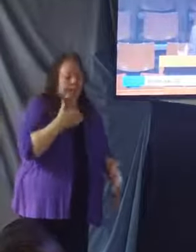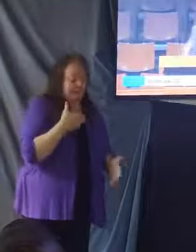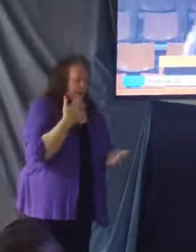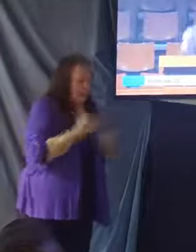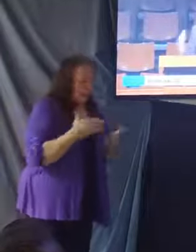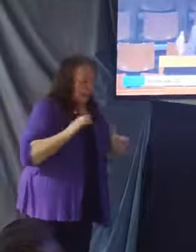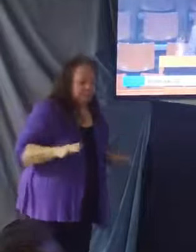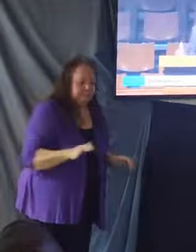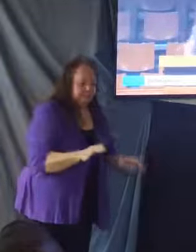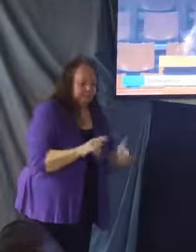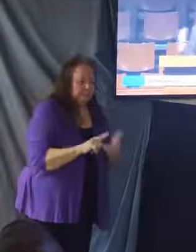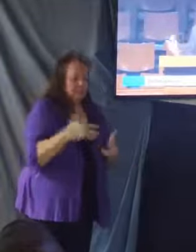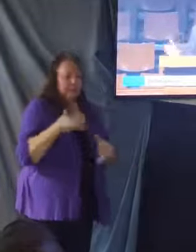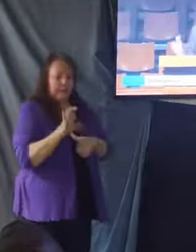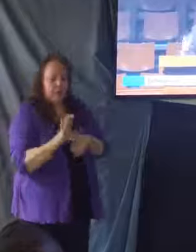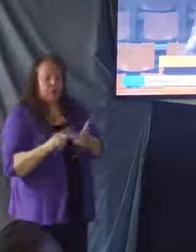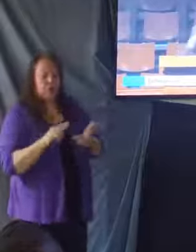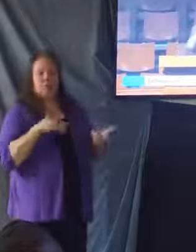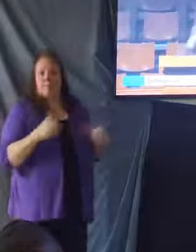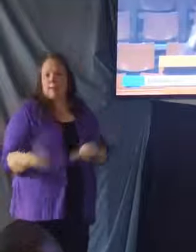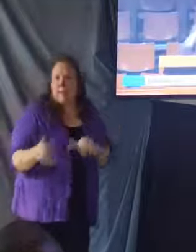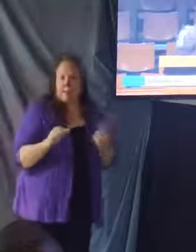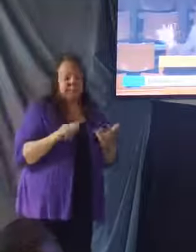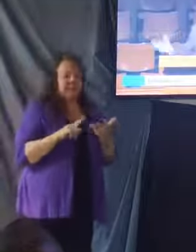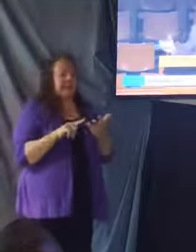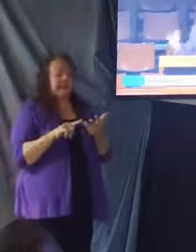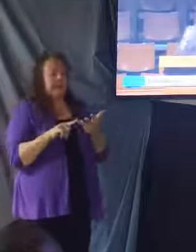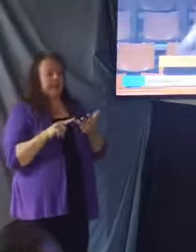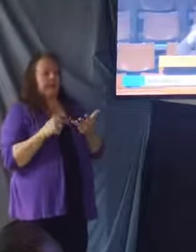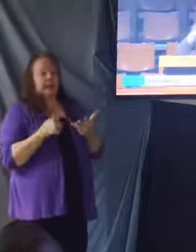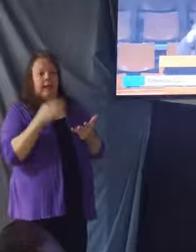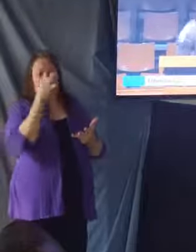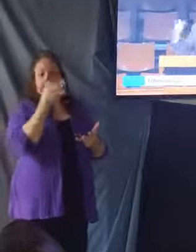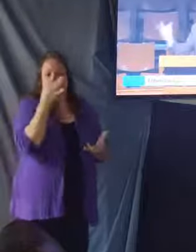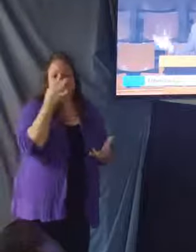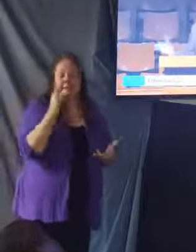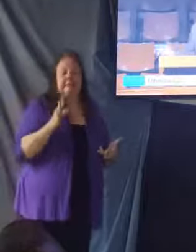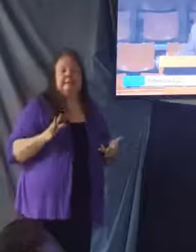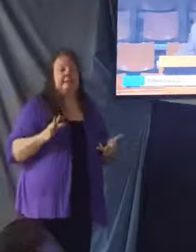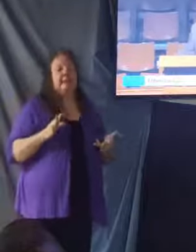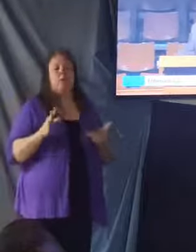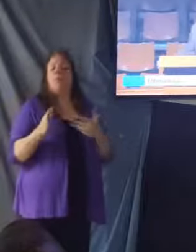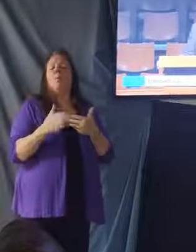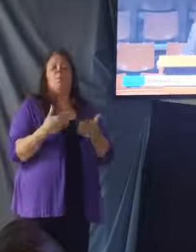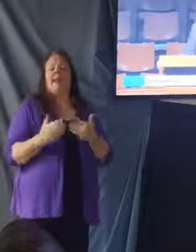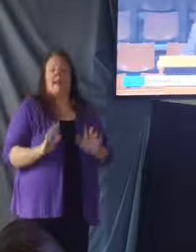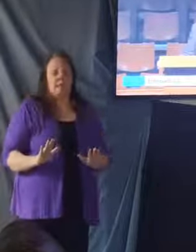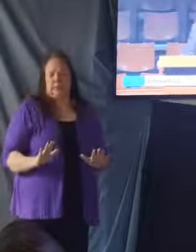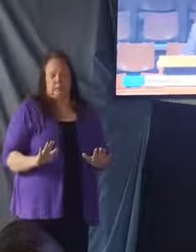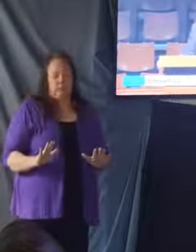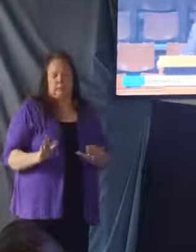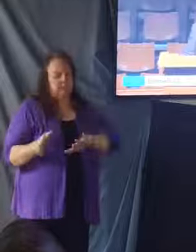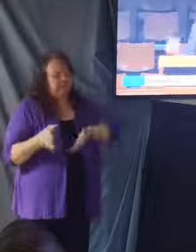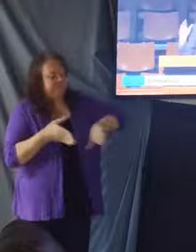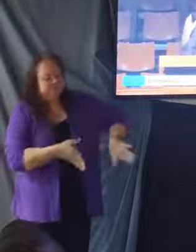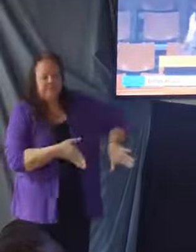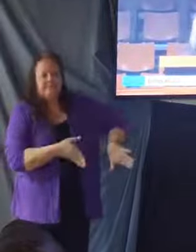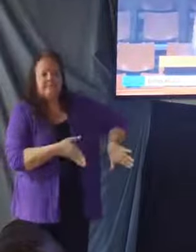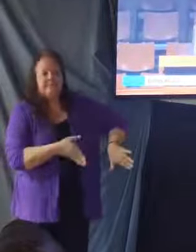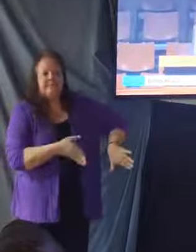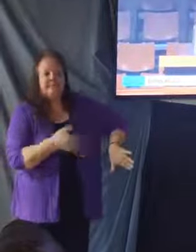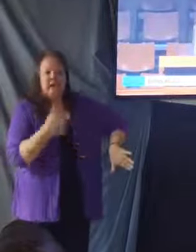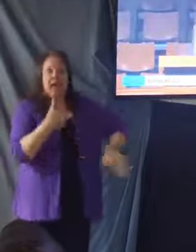good works, my church, my baptism, sacraments, whatever. And